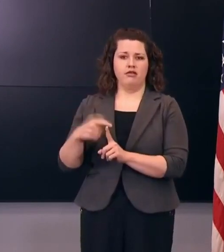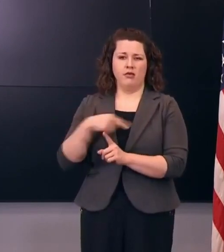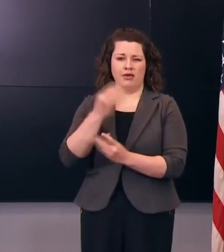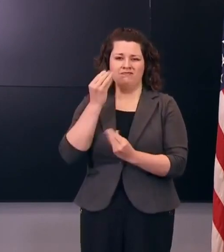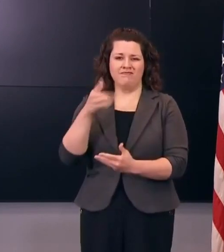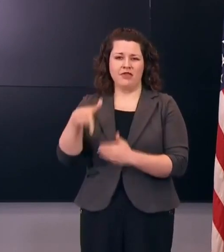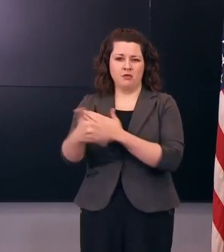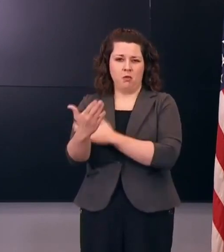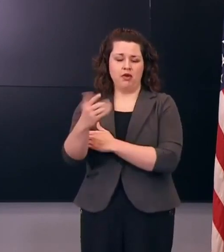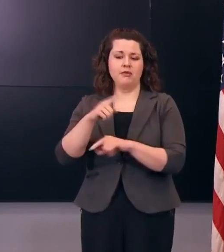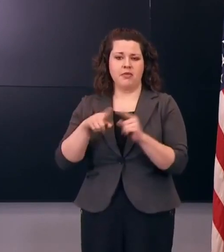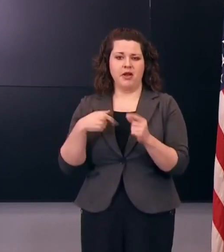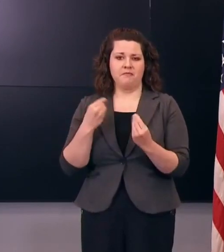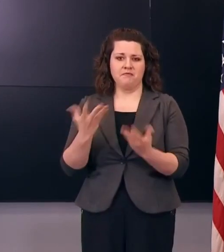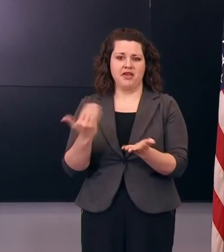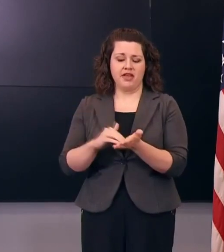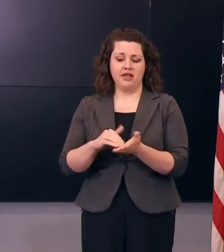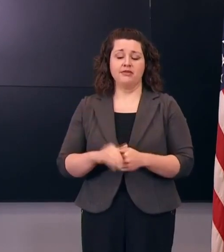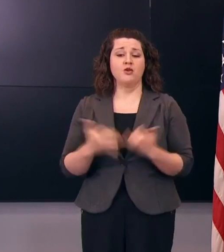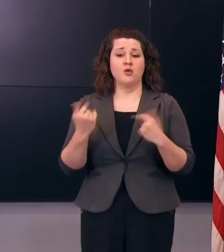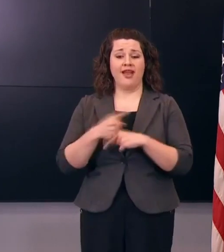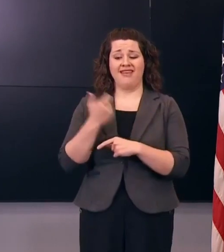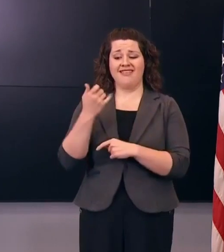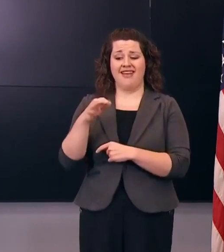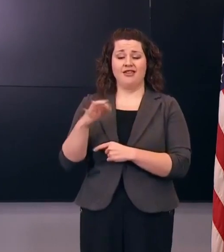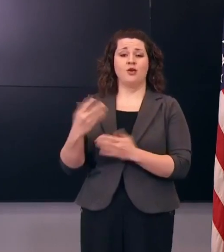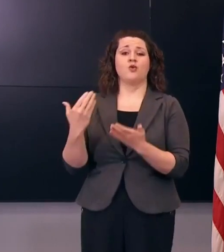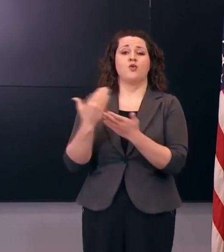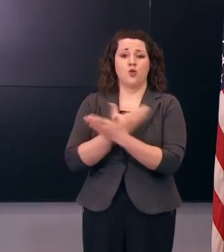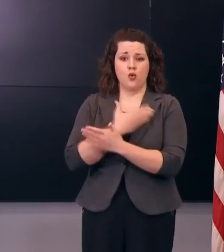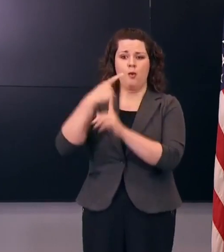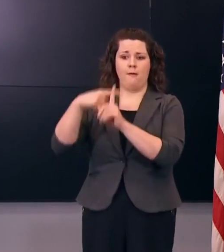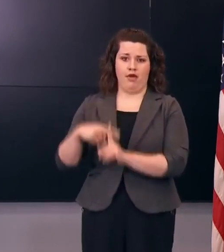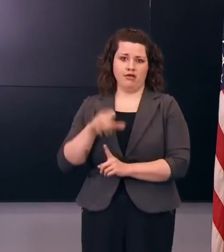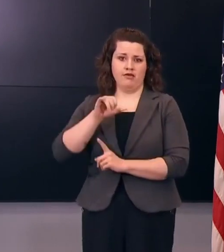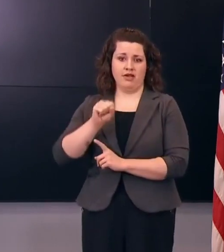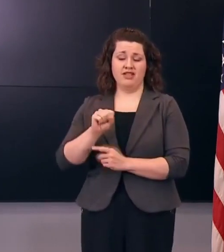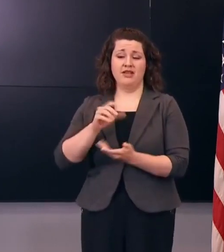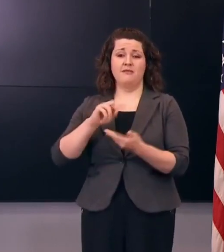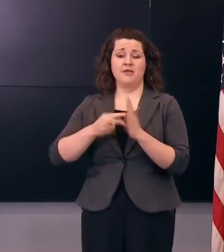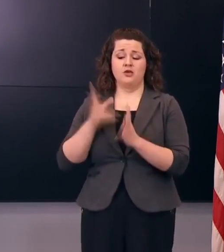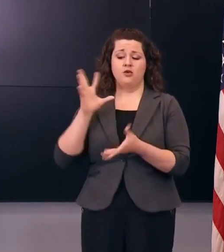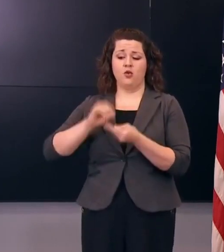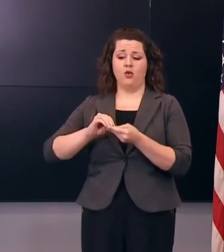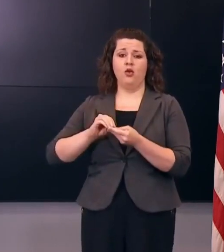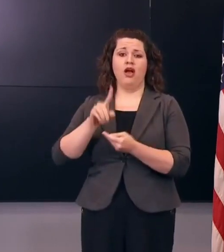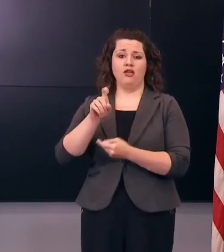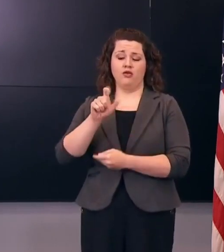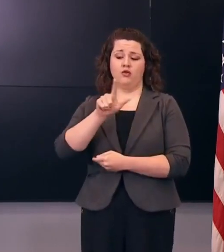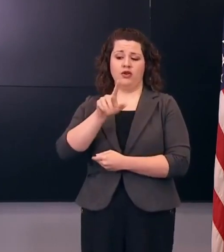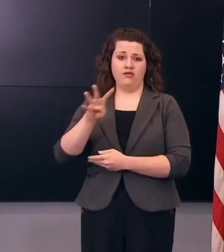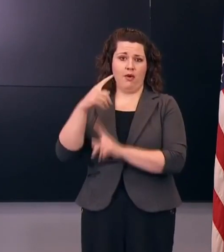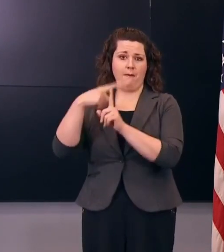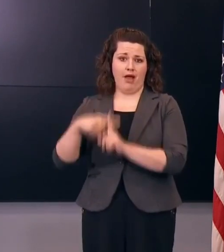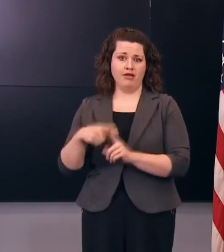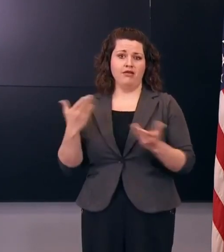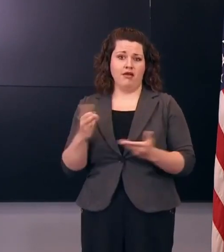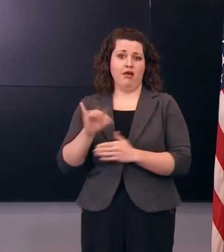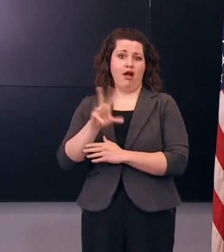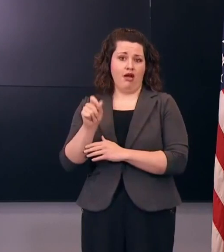this morning. Today we have 19 new positive cases for a total of 124 positive cases in